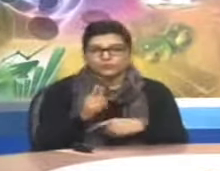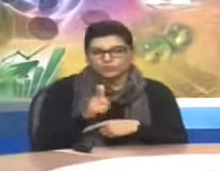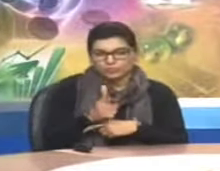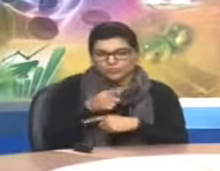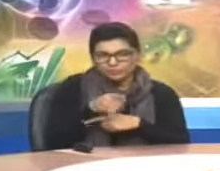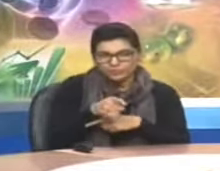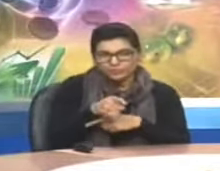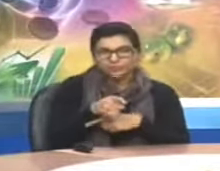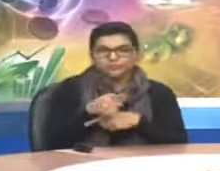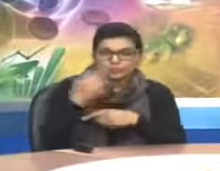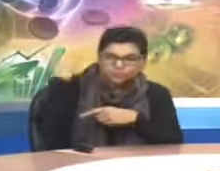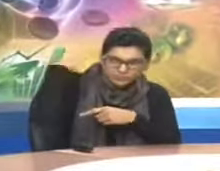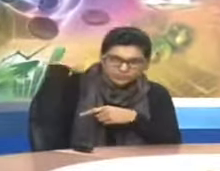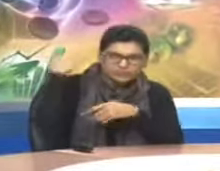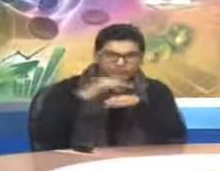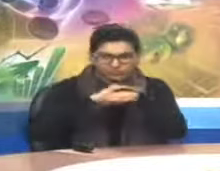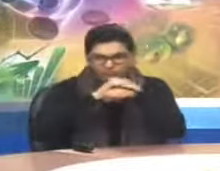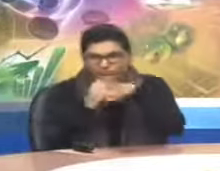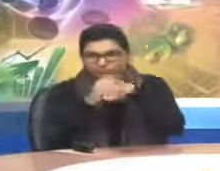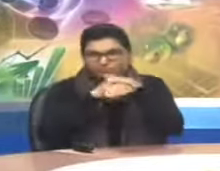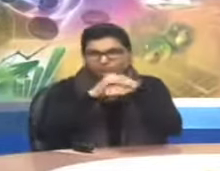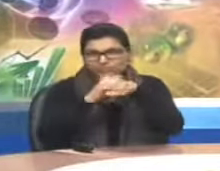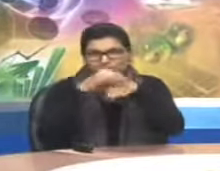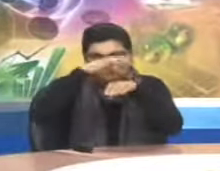So, rats, which are carriers of